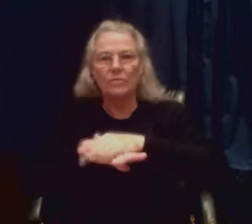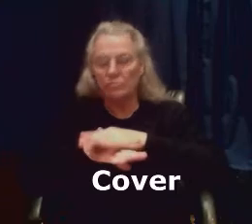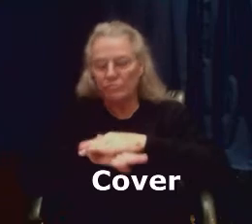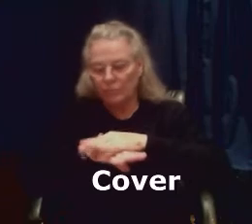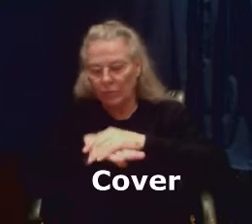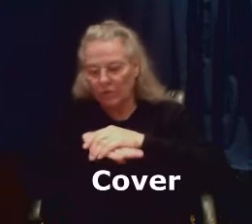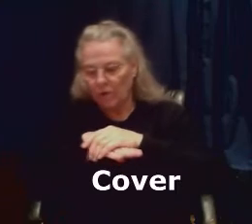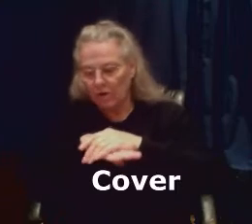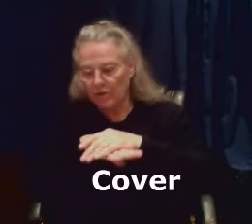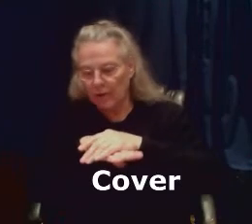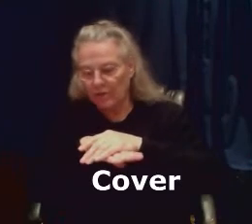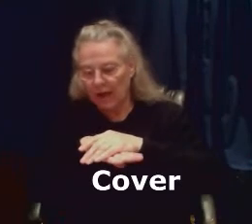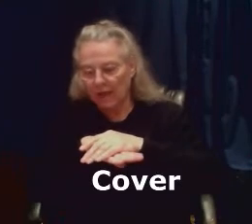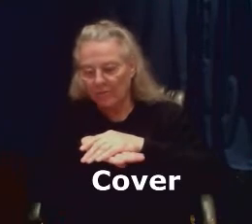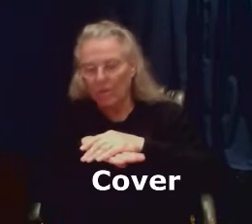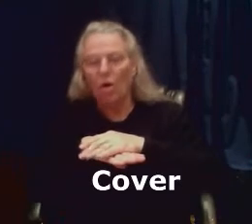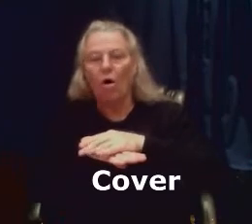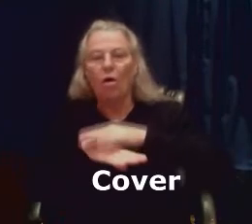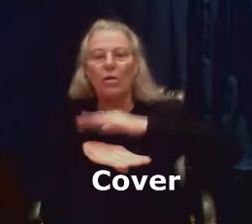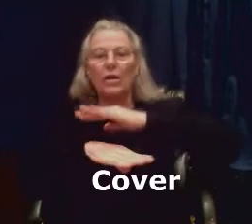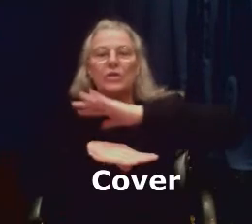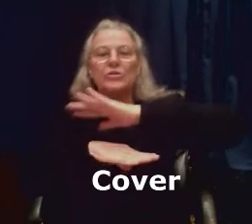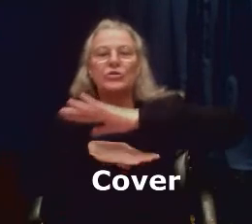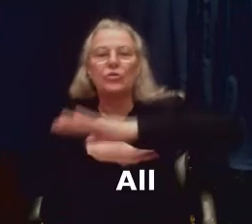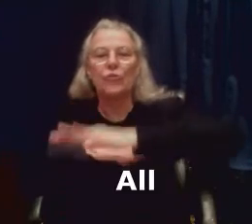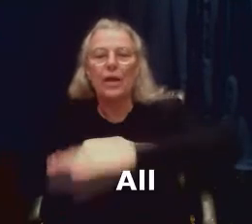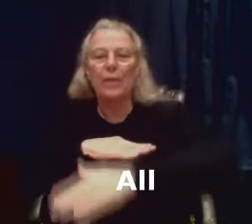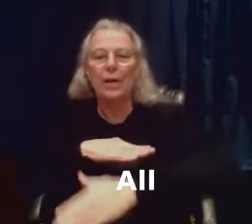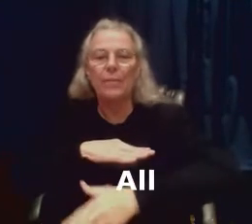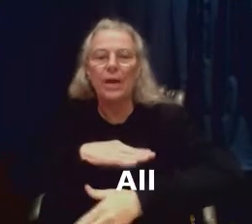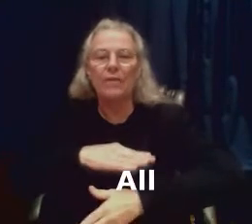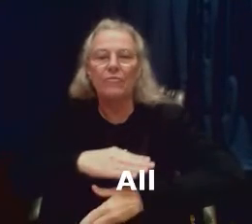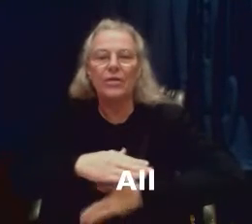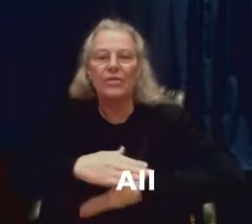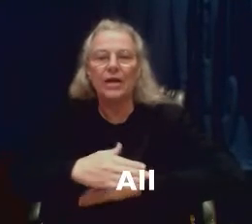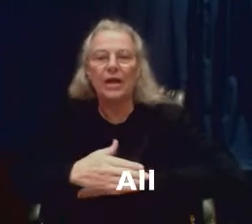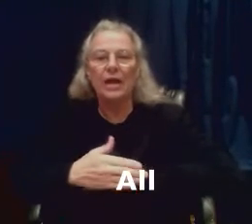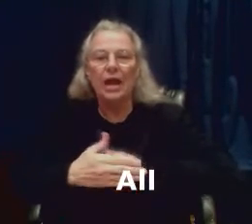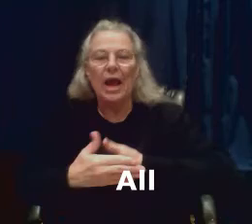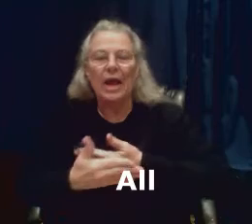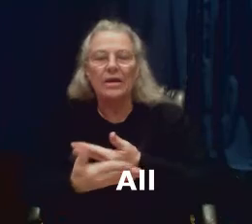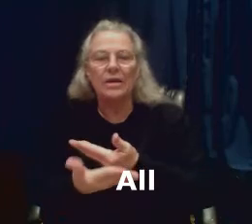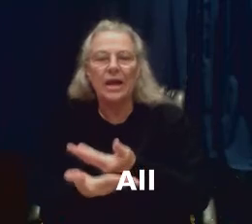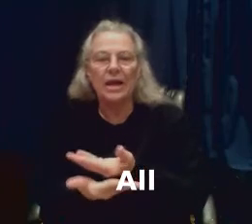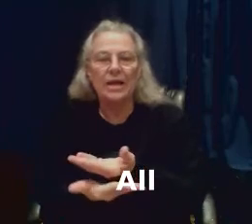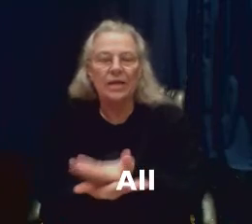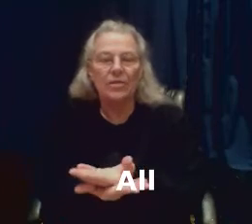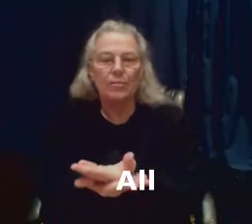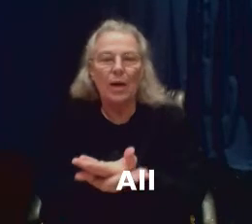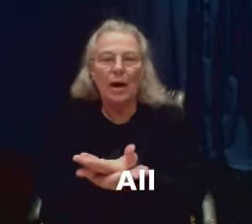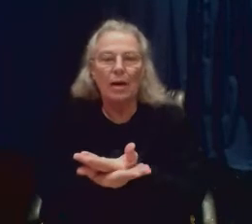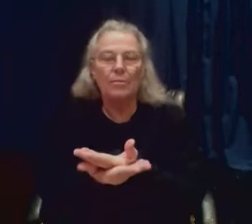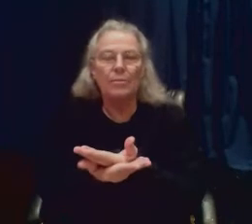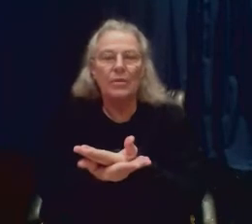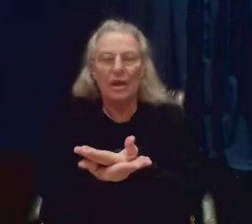Cover, we talked about that. All, scrape up everything and lay it in the palm of